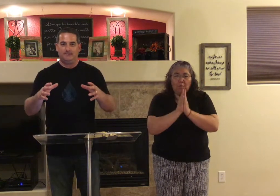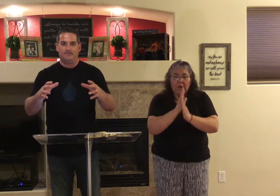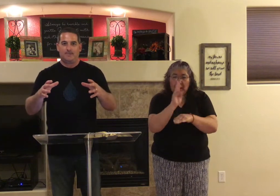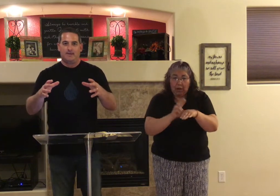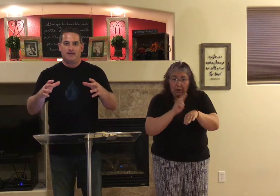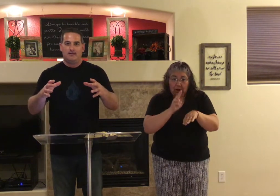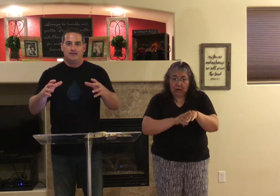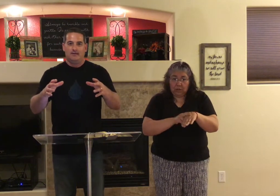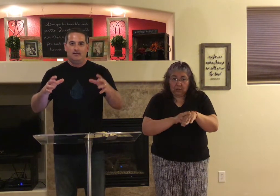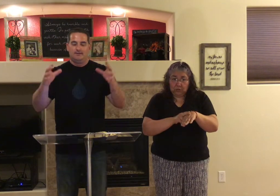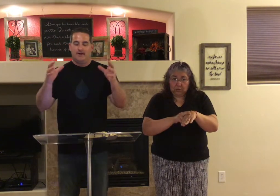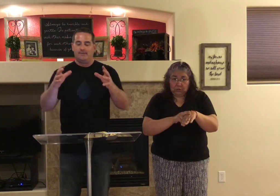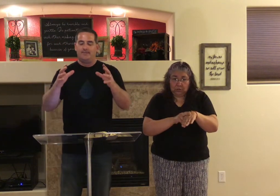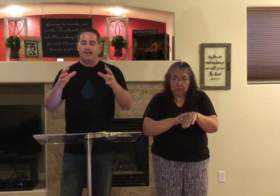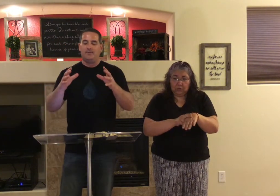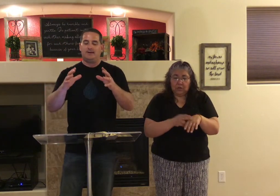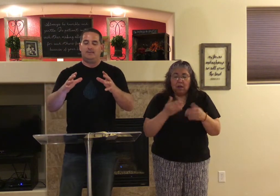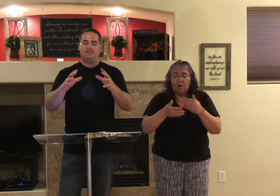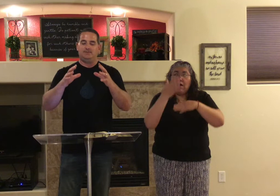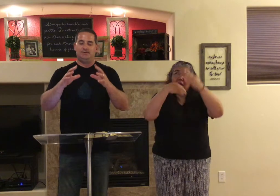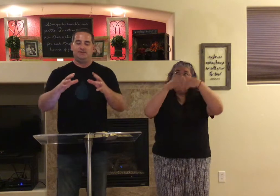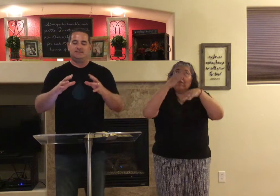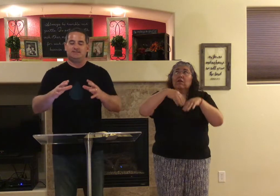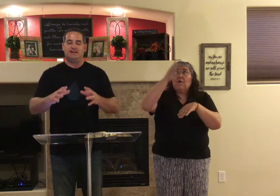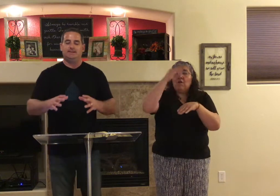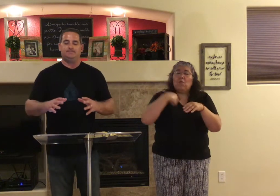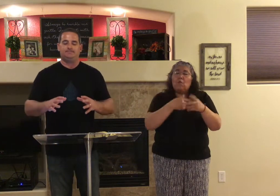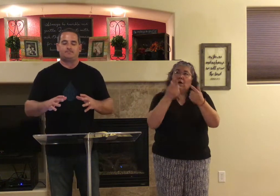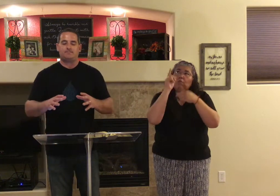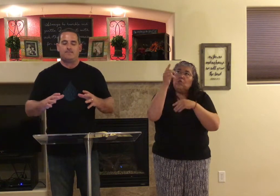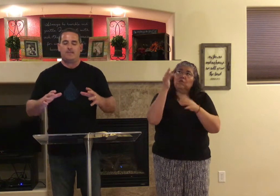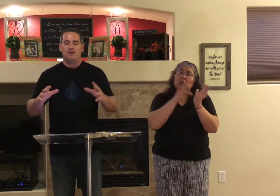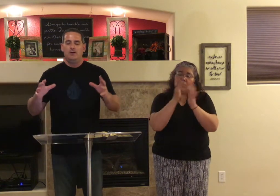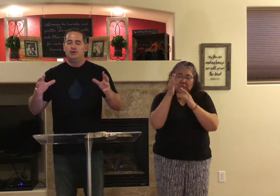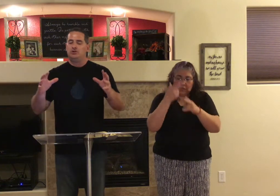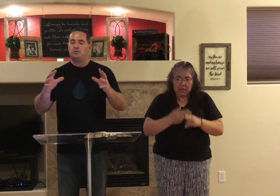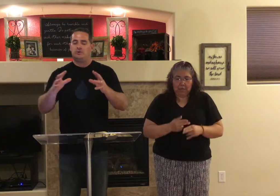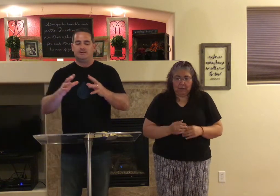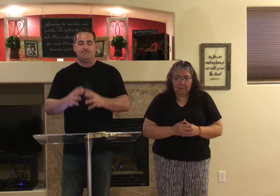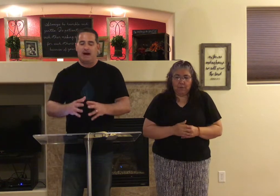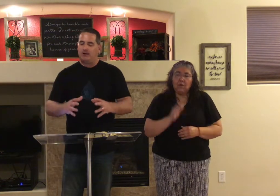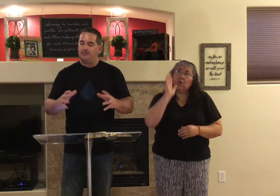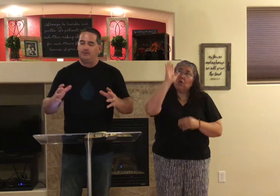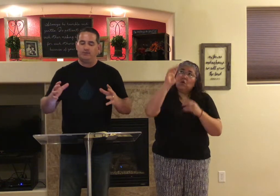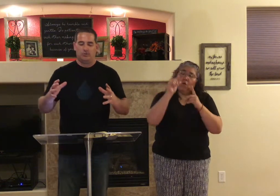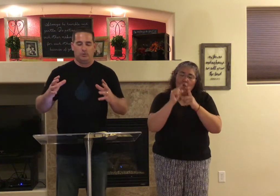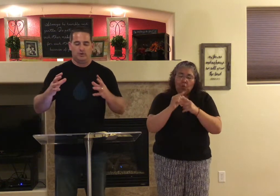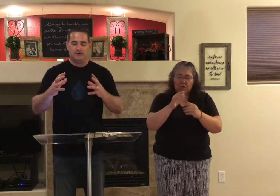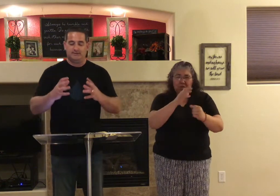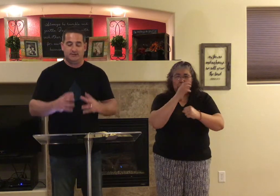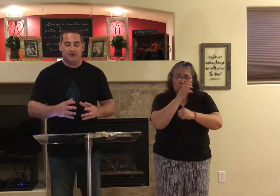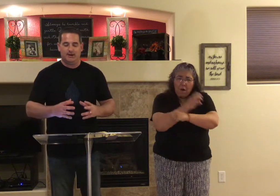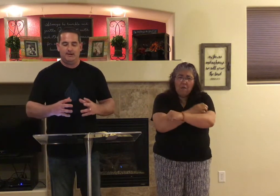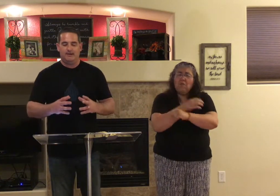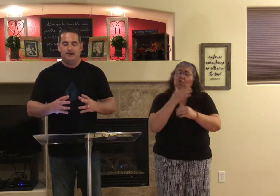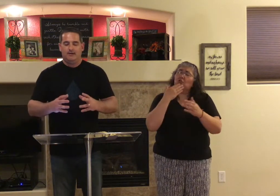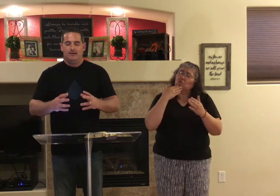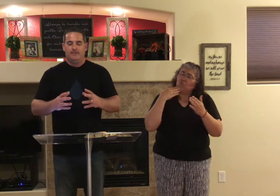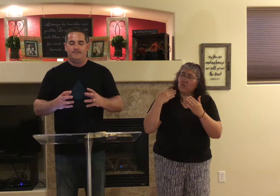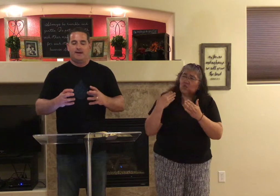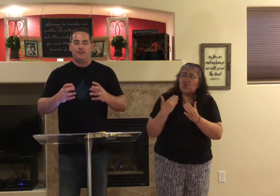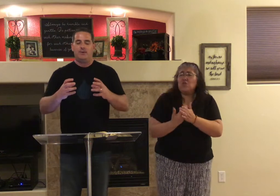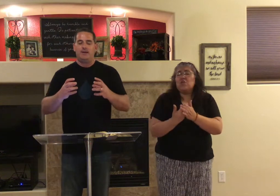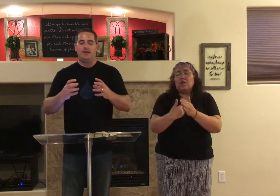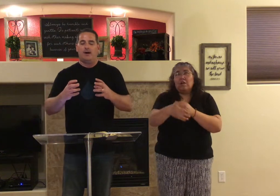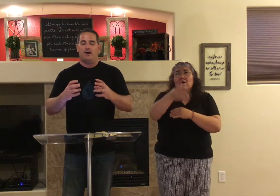Nation. So Heavenly Father, we come to you in Jesus' name. Your word is powerful. Your word is good.